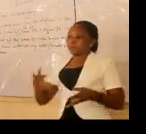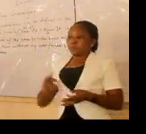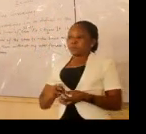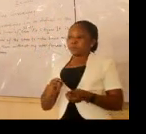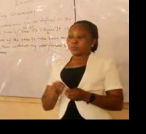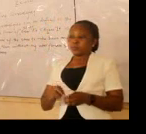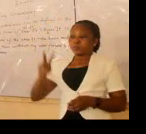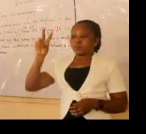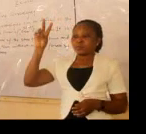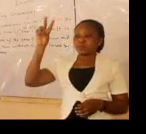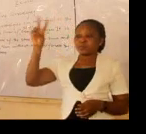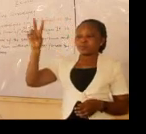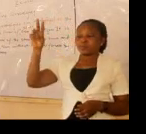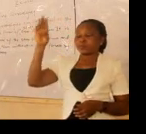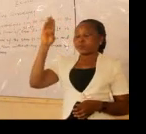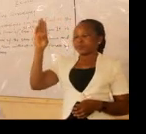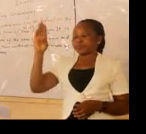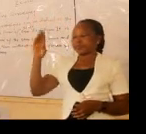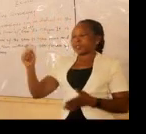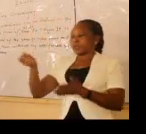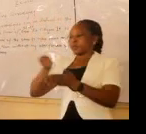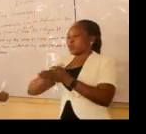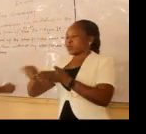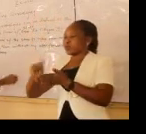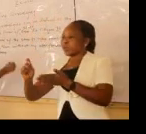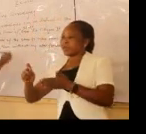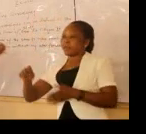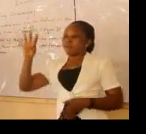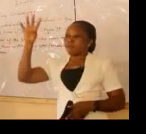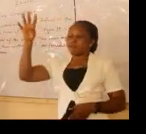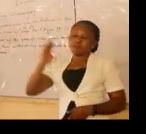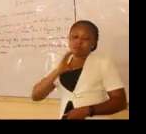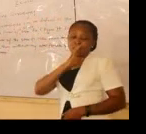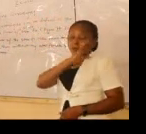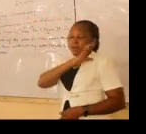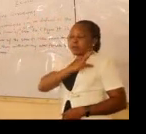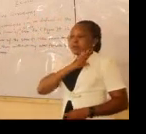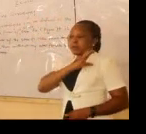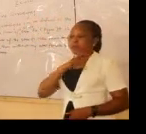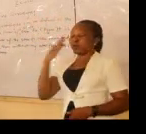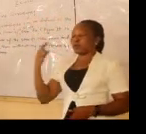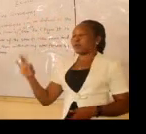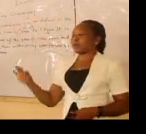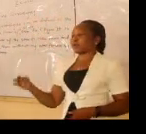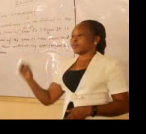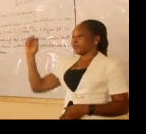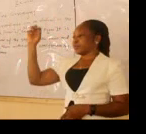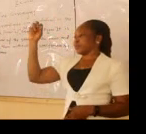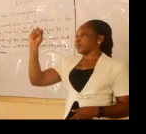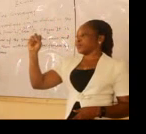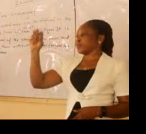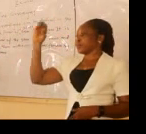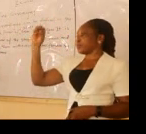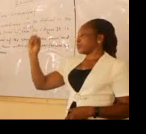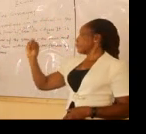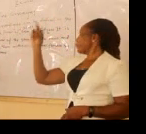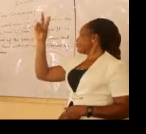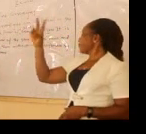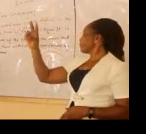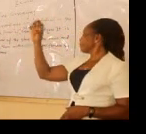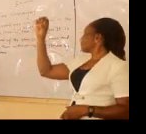4 characteristics of sovereignty. This is 1A. Then this is